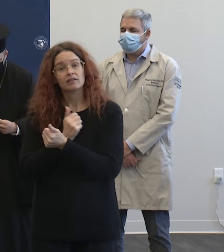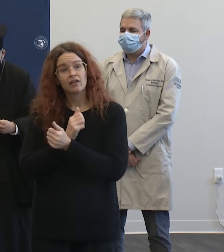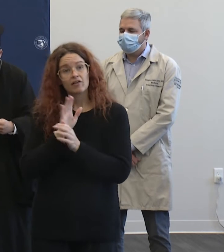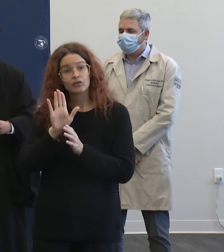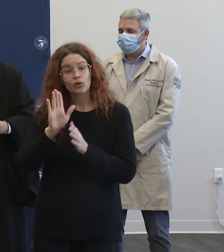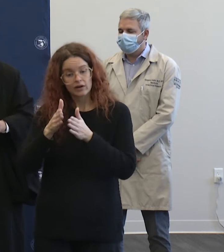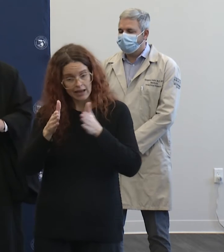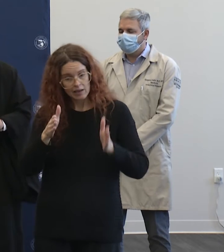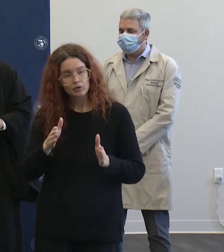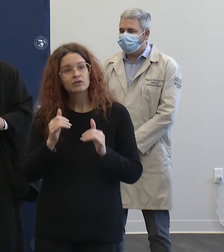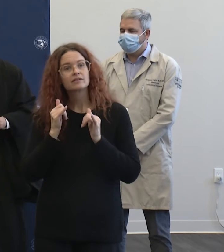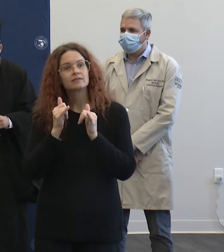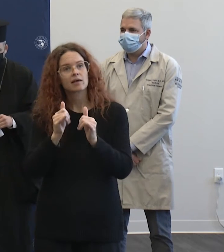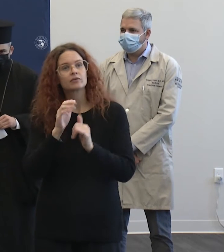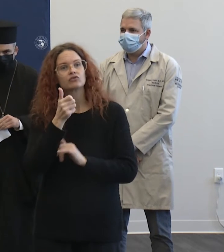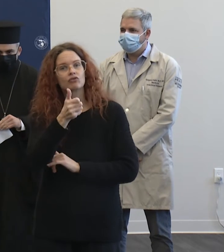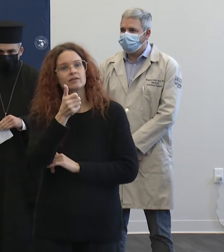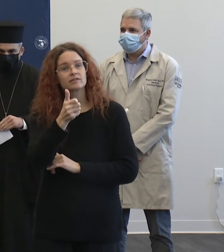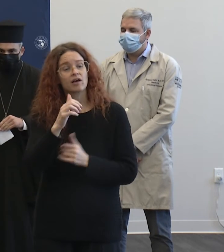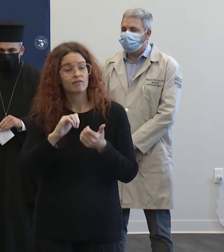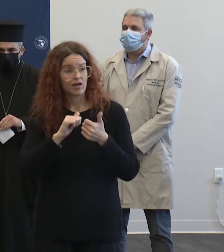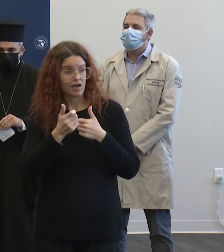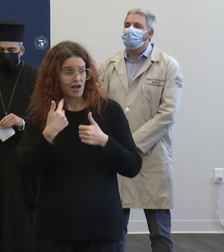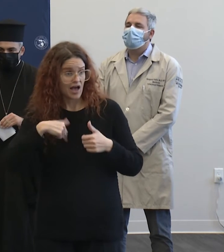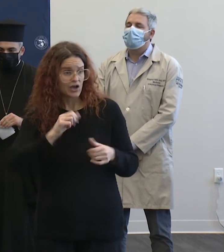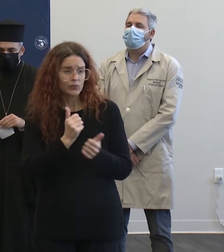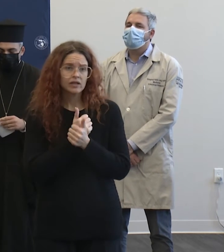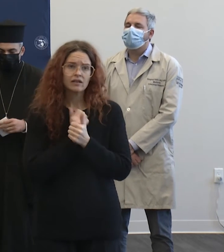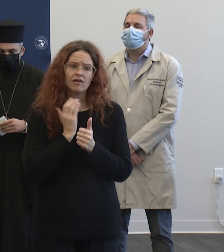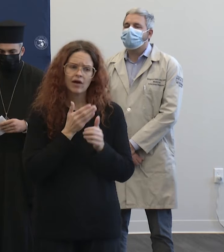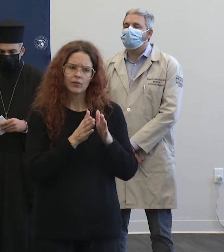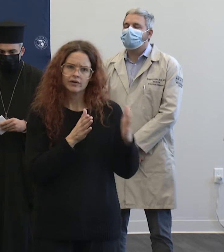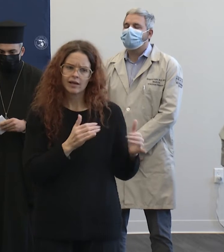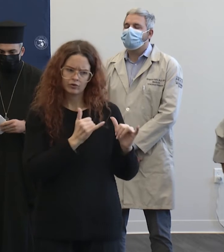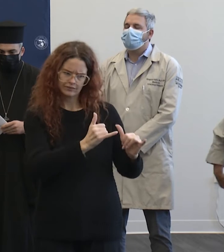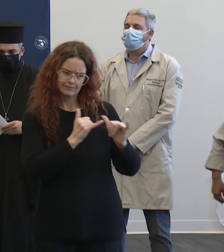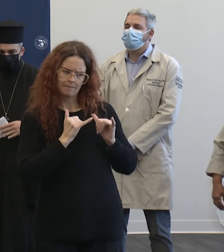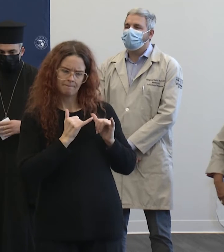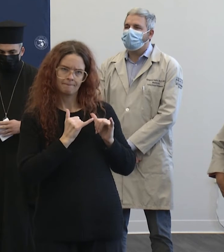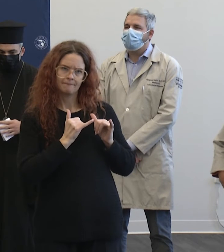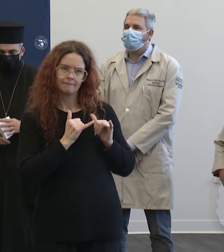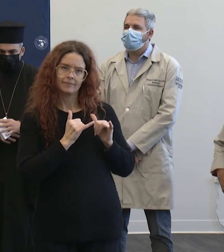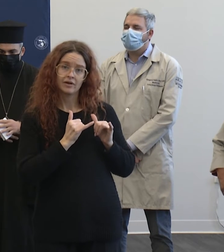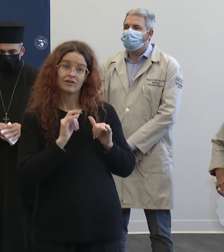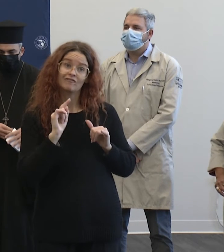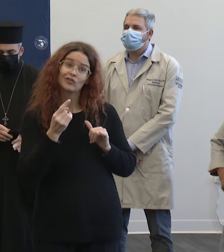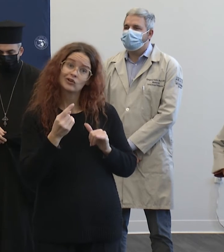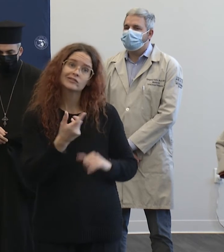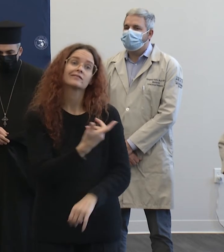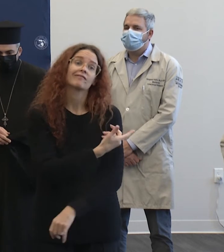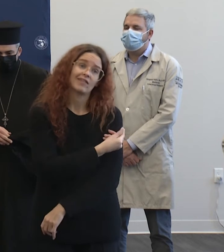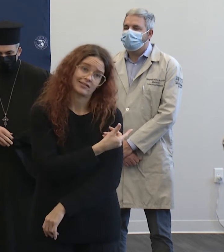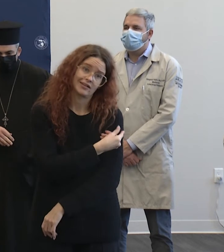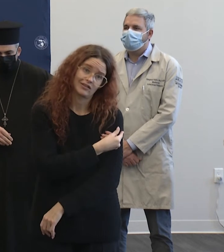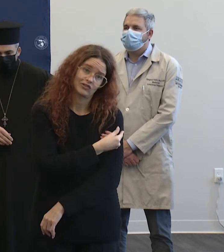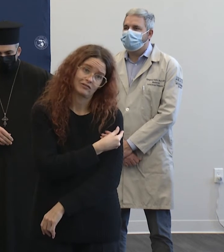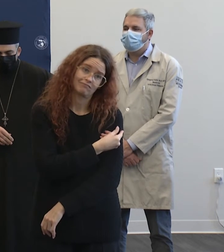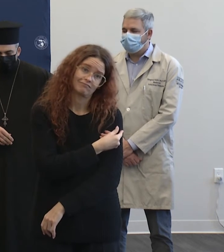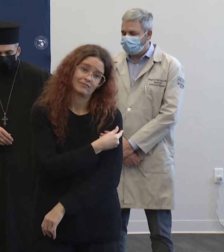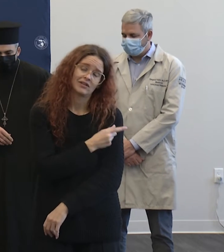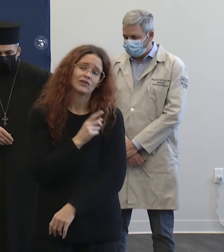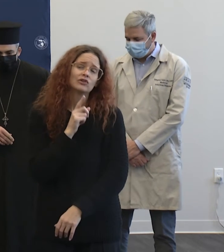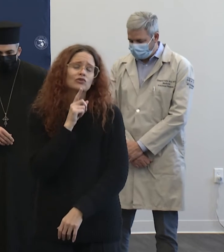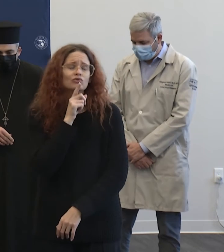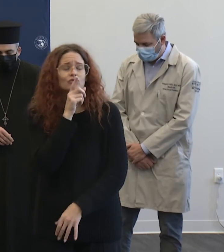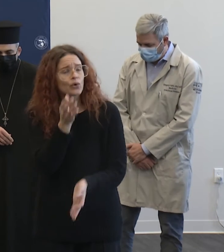yourself. How do we love our neighbor as ourselves? First of all, get vaccinated. It is so